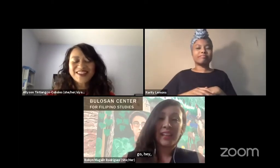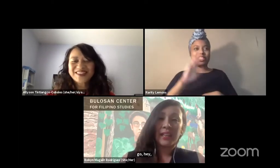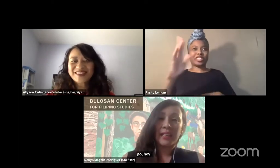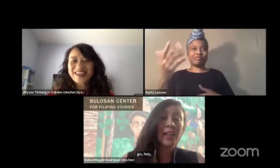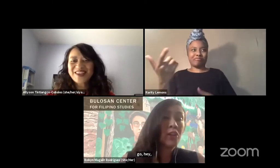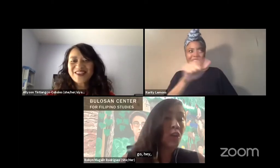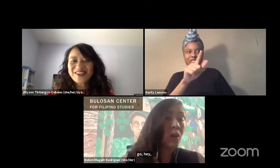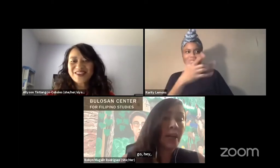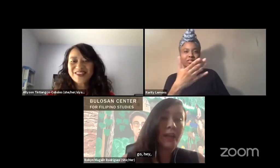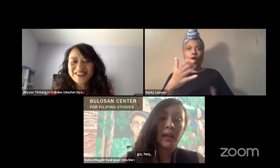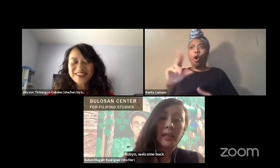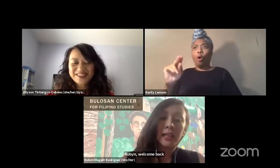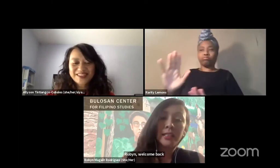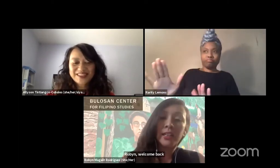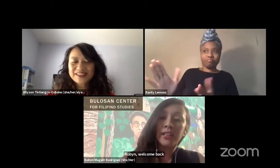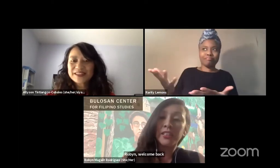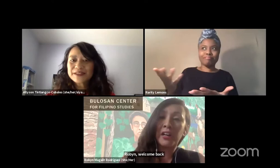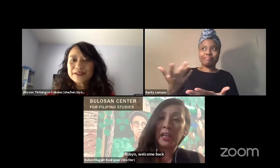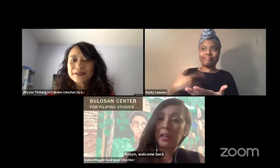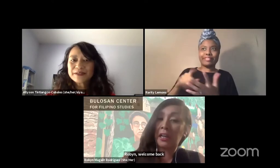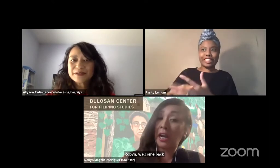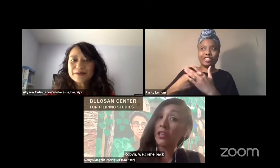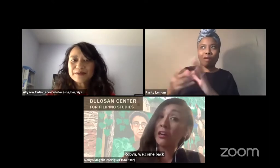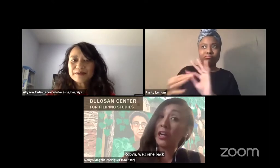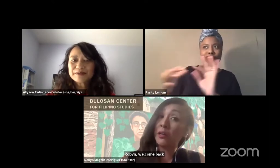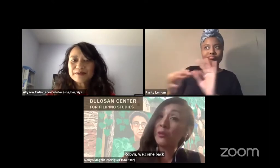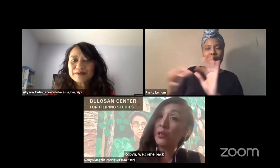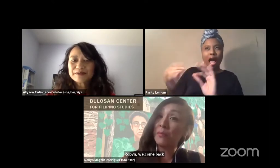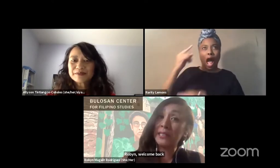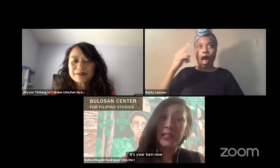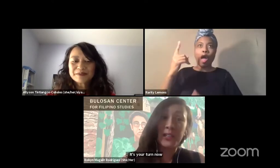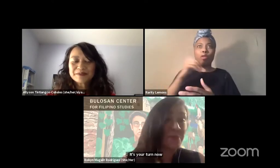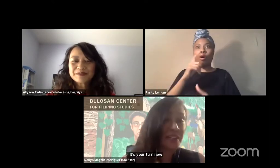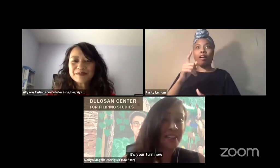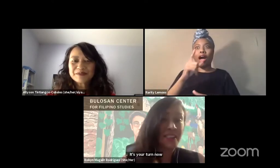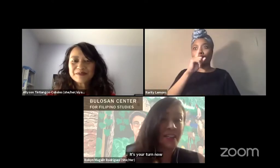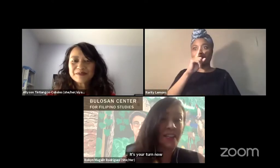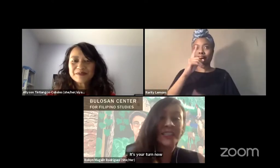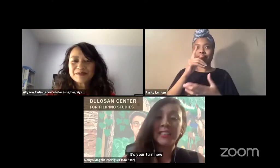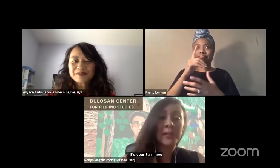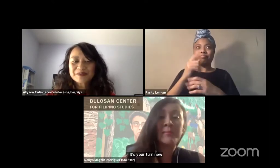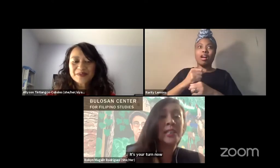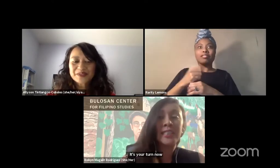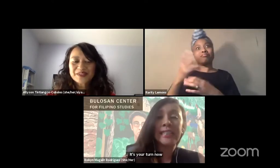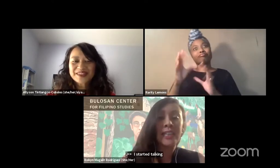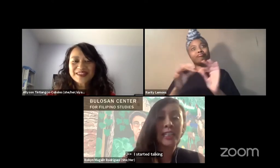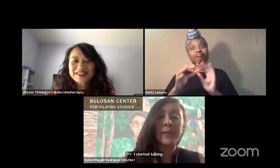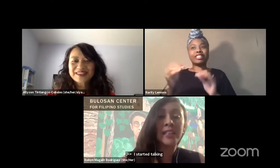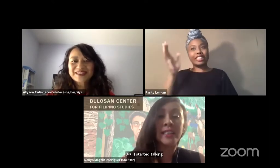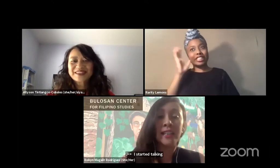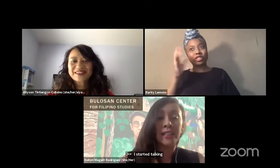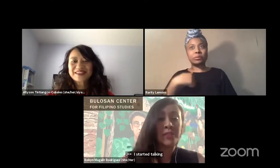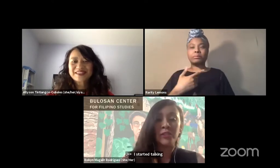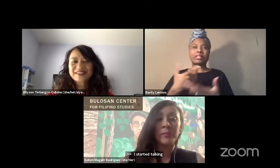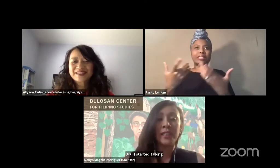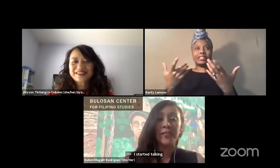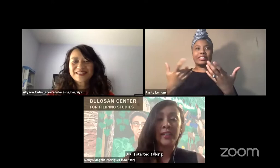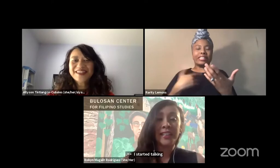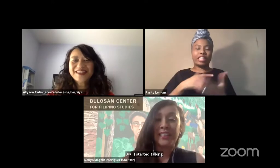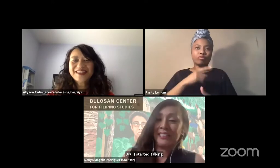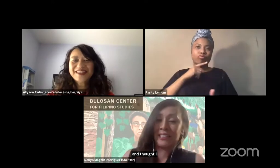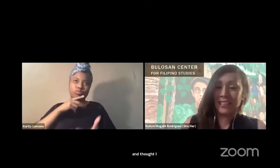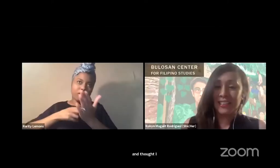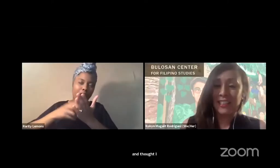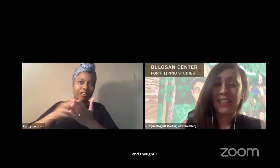turn now yeah no no no i i i started talking and i thought i unmuted myself but i guess not it's a conspiracy conspiracy i truly